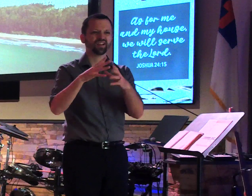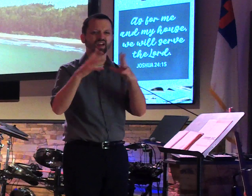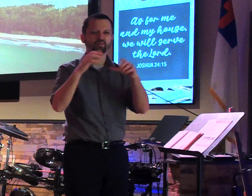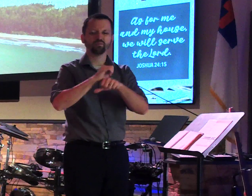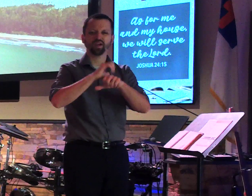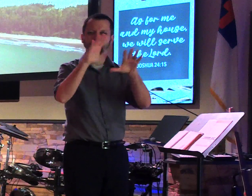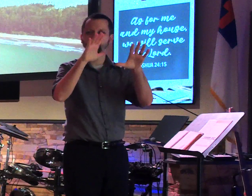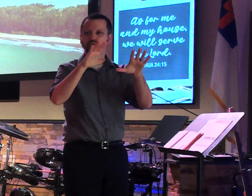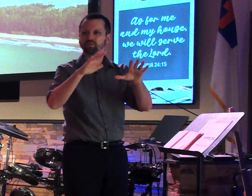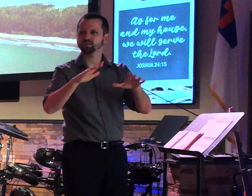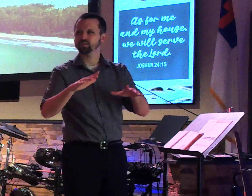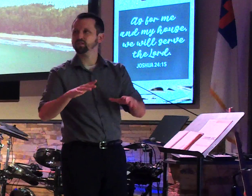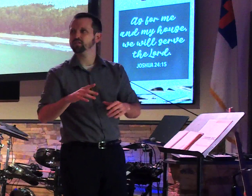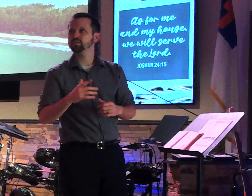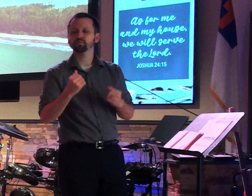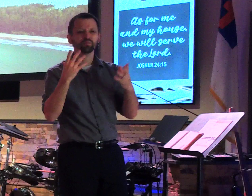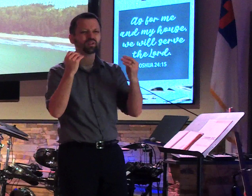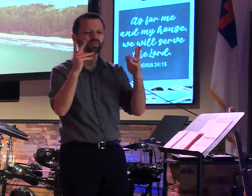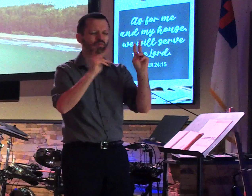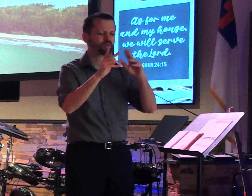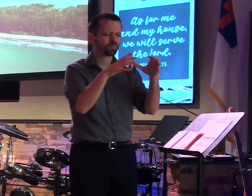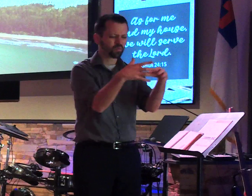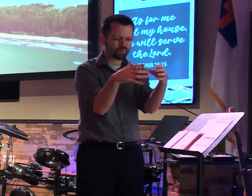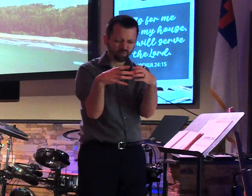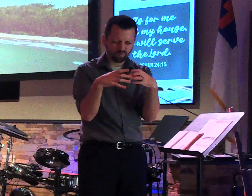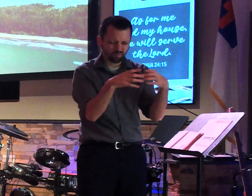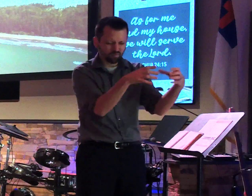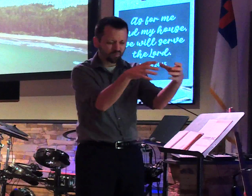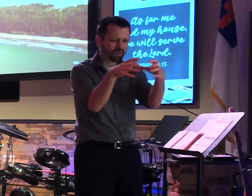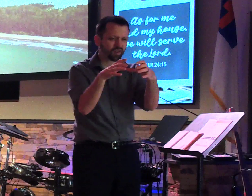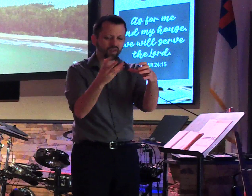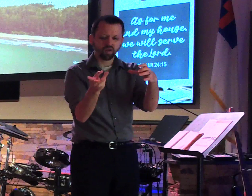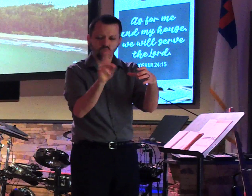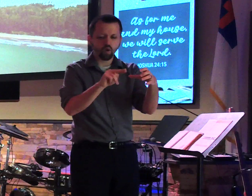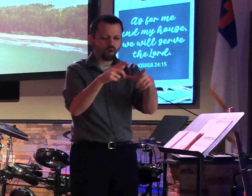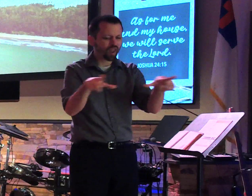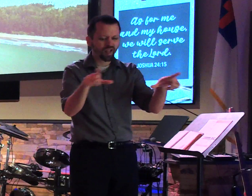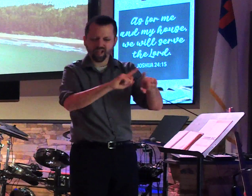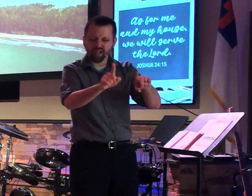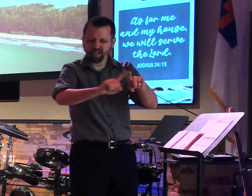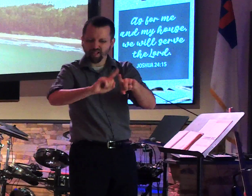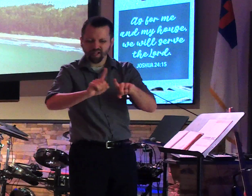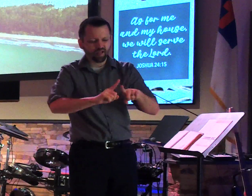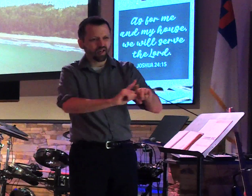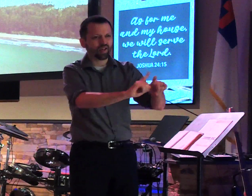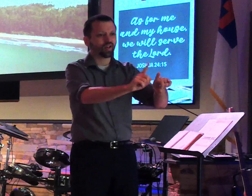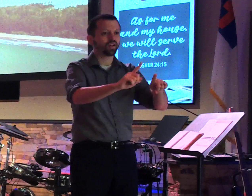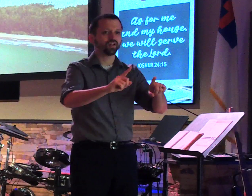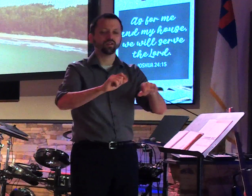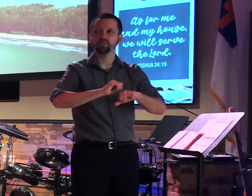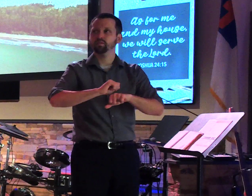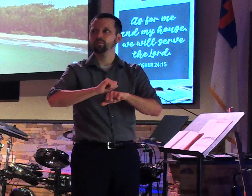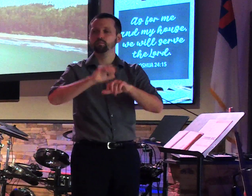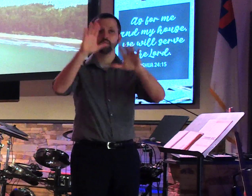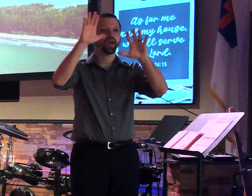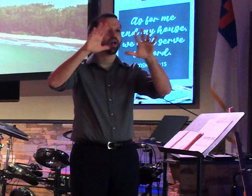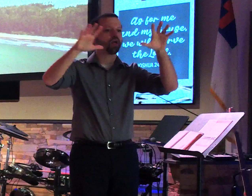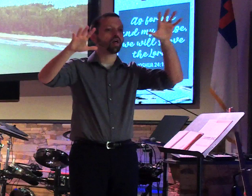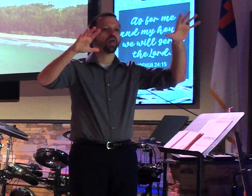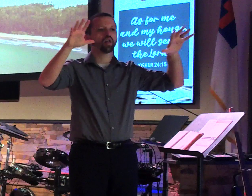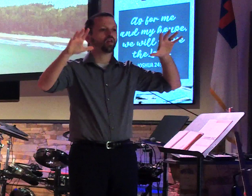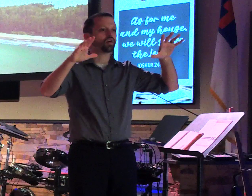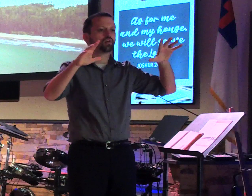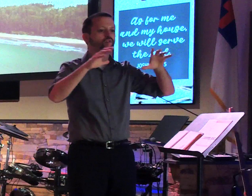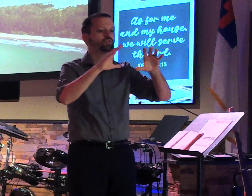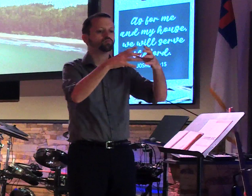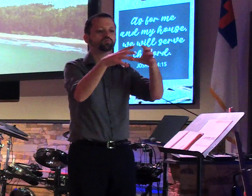has many people groups. And they each have their own language. And because it's mountainous, that's why you have all these different